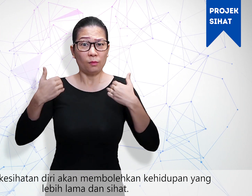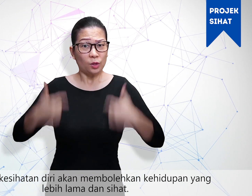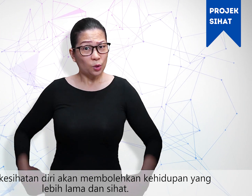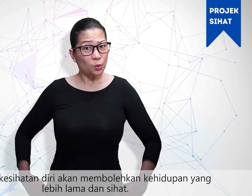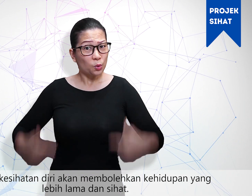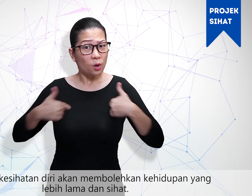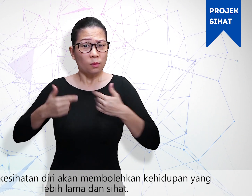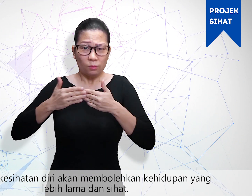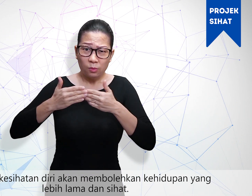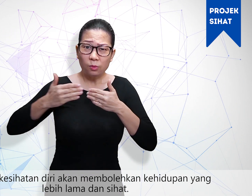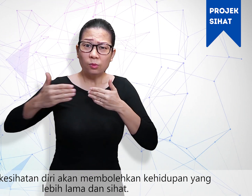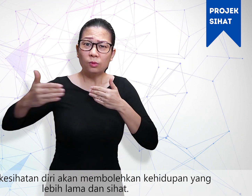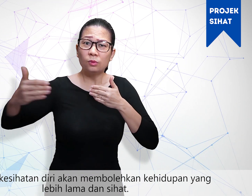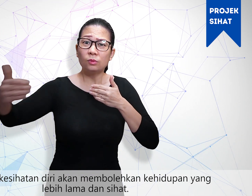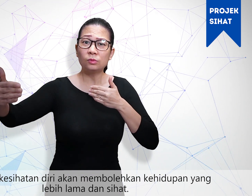and healthier life.